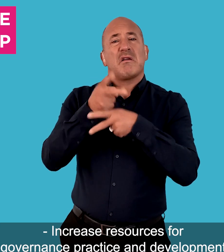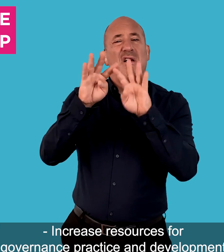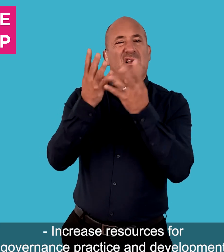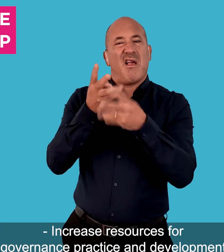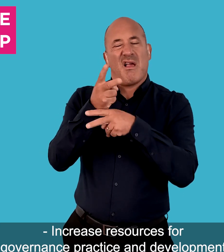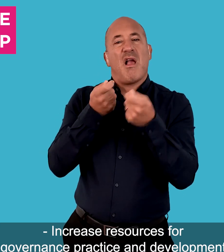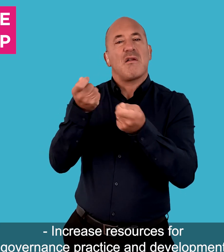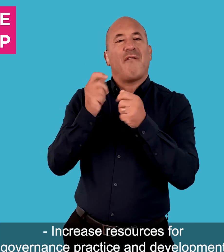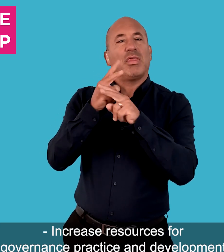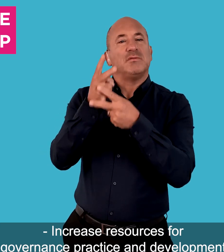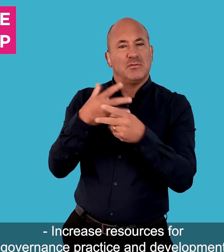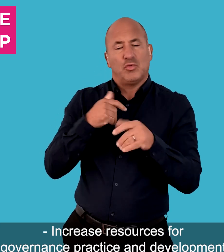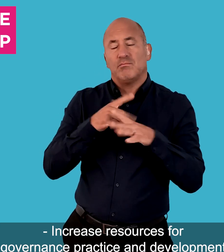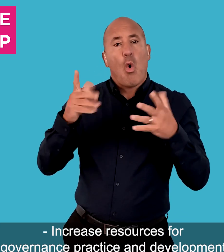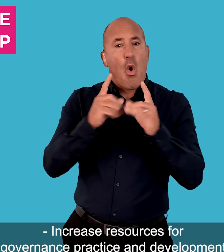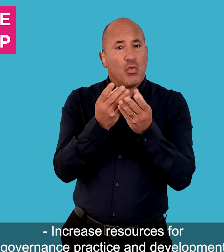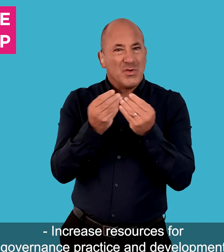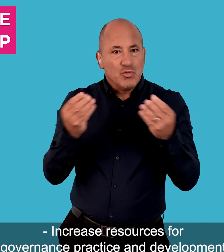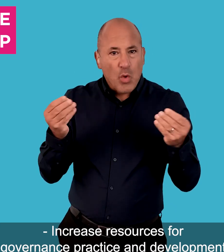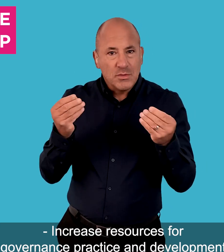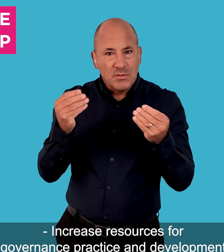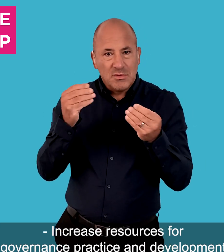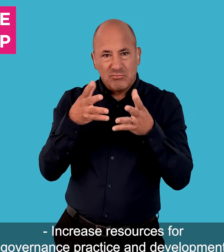Increase resources for governance practice and development.